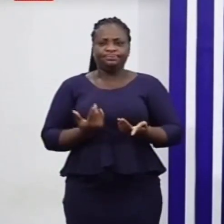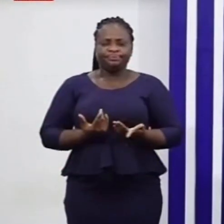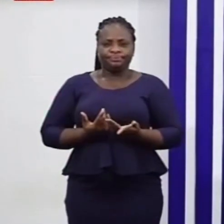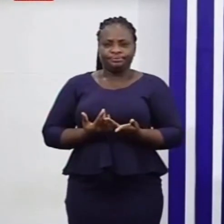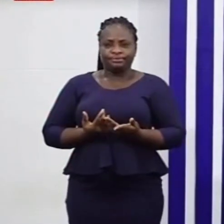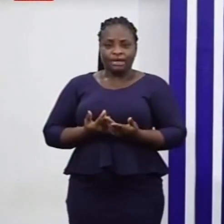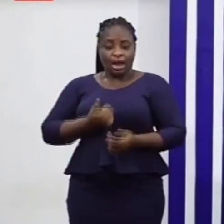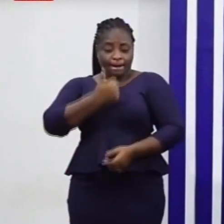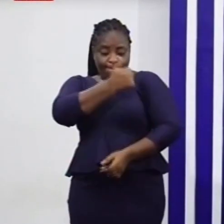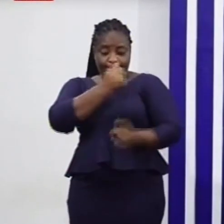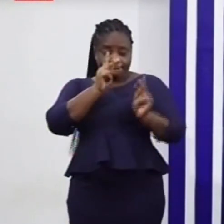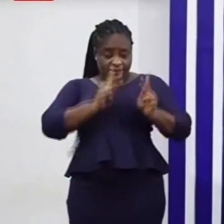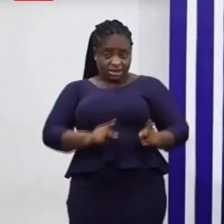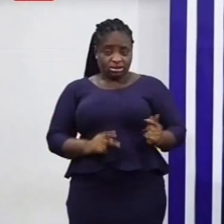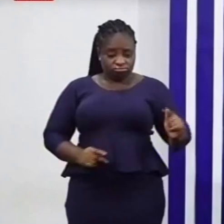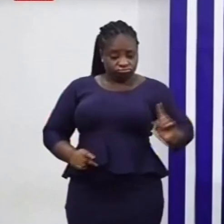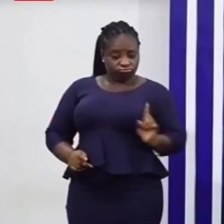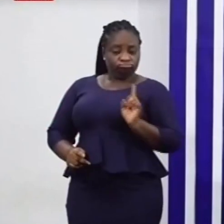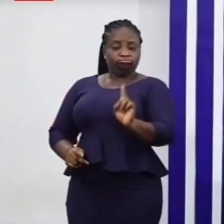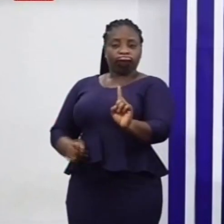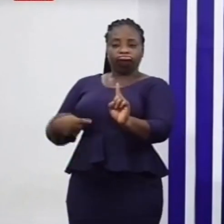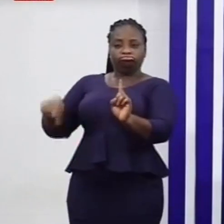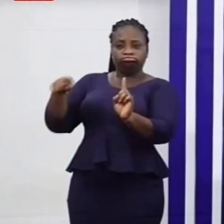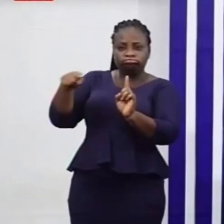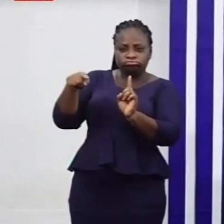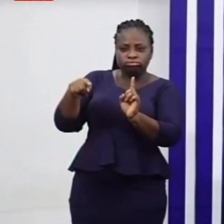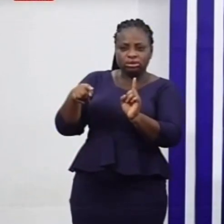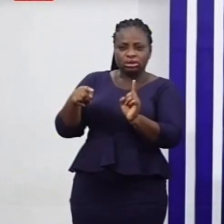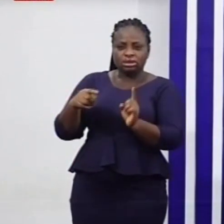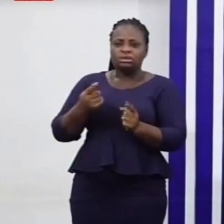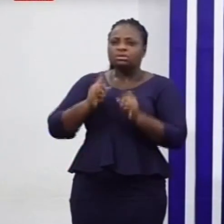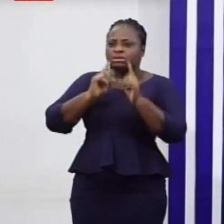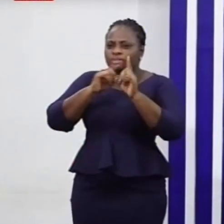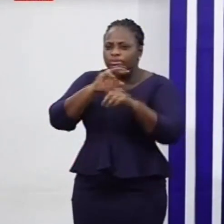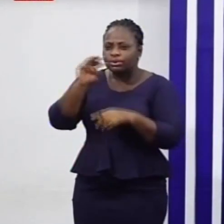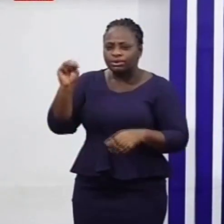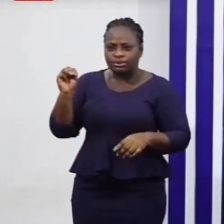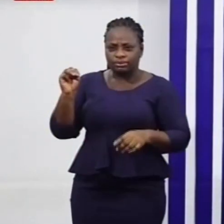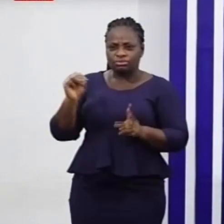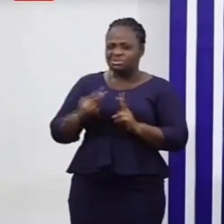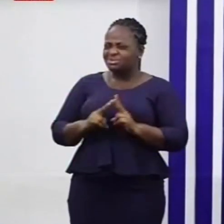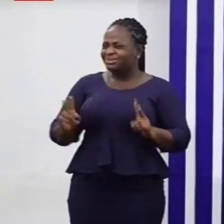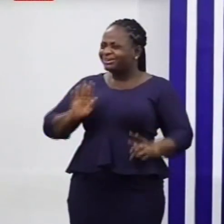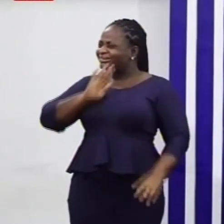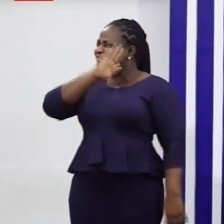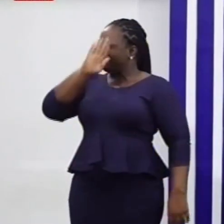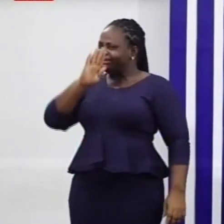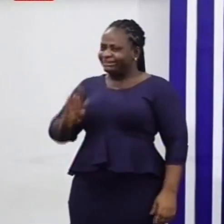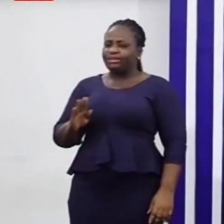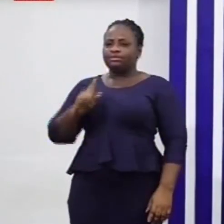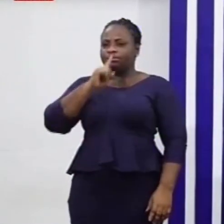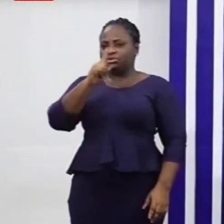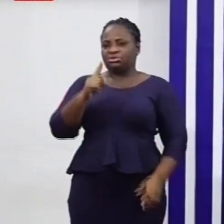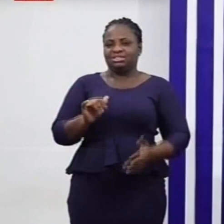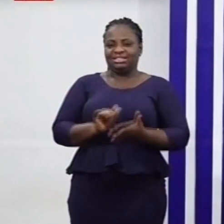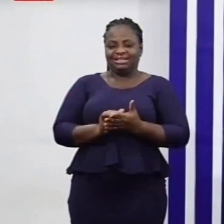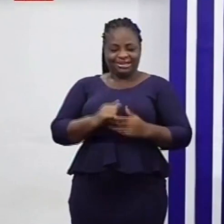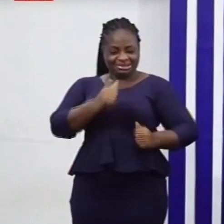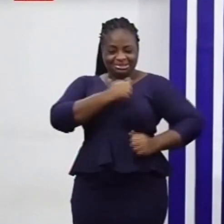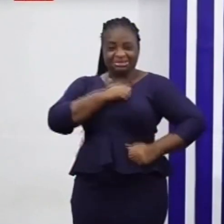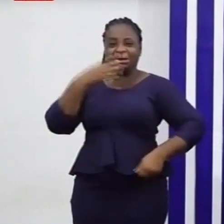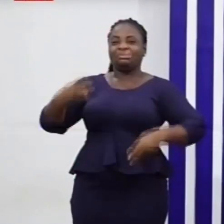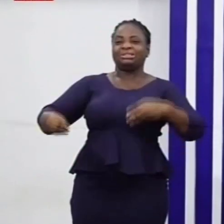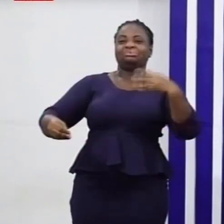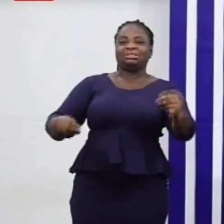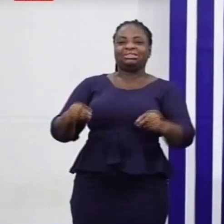I personally went around myself. The commanding officers also spoke to them. So it is never true that our soldiers have been brutalizing